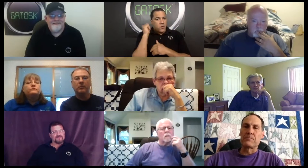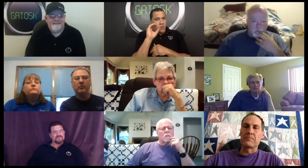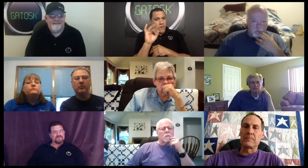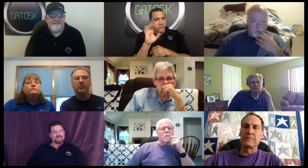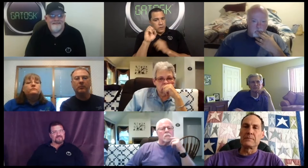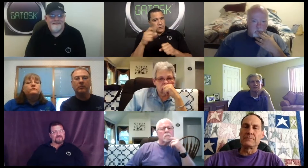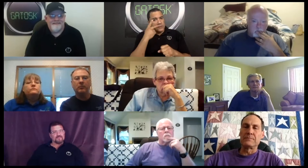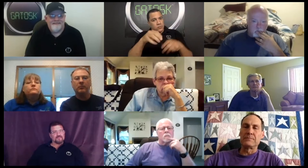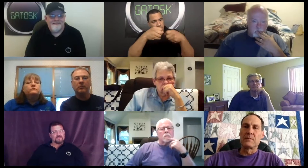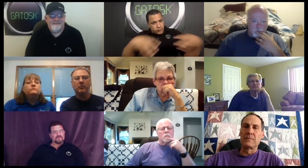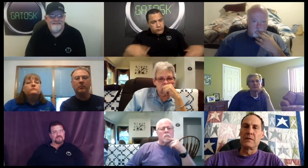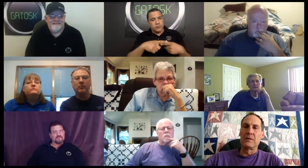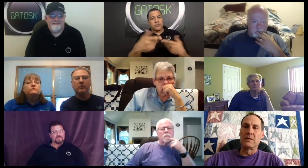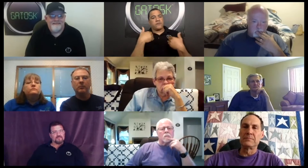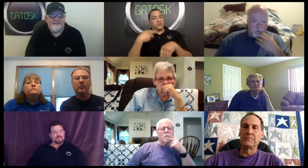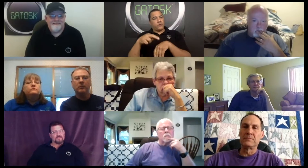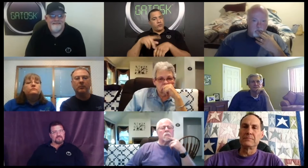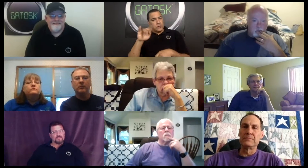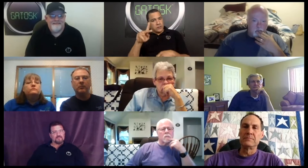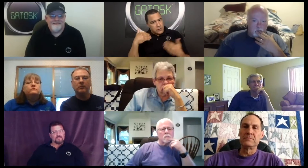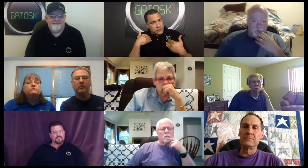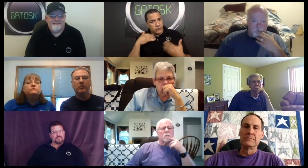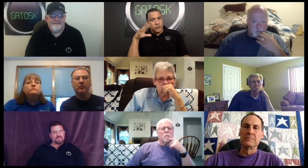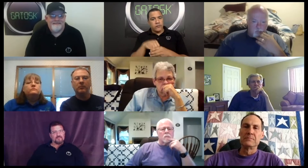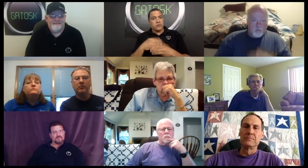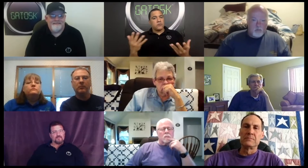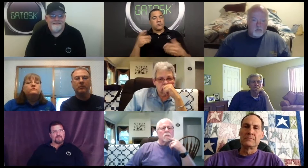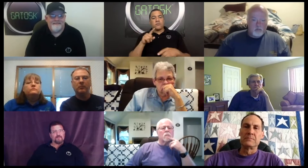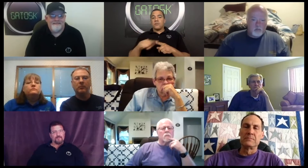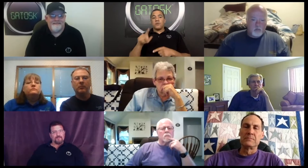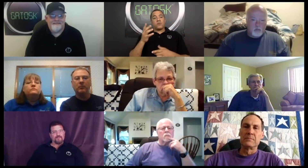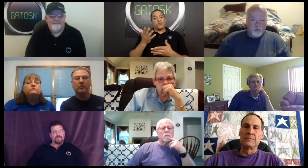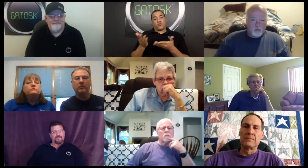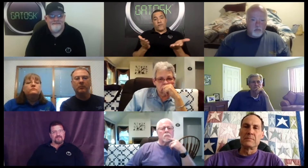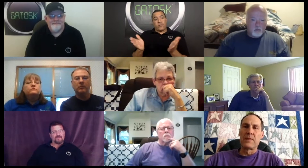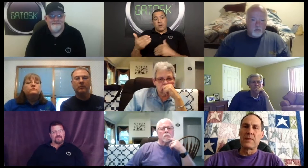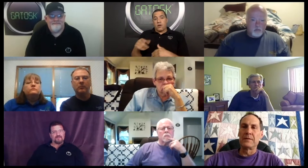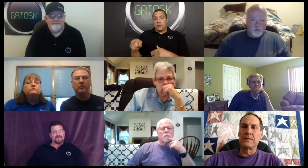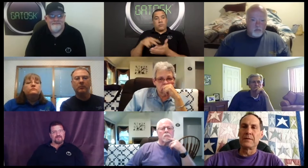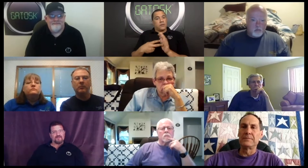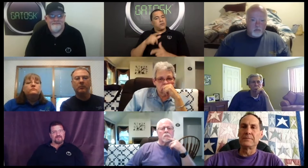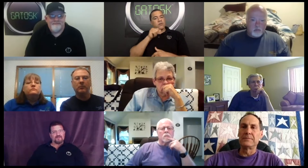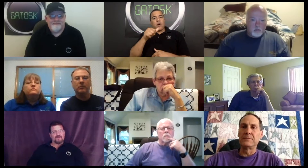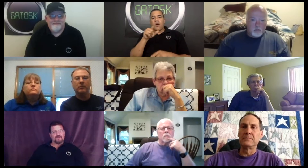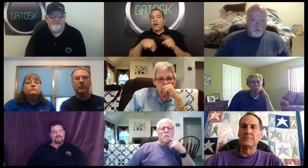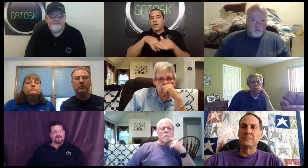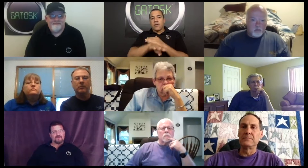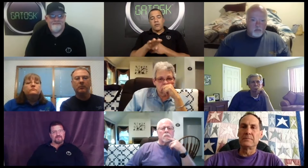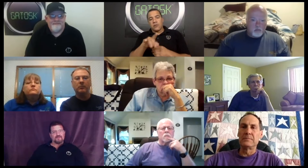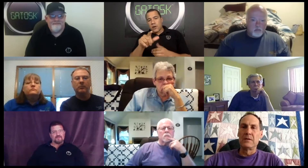can access the back office. You can see your referrals and all your links. But the Surface package means